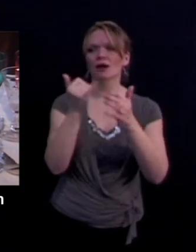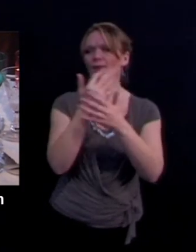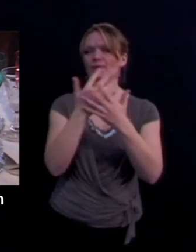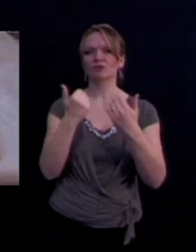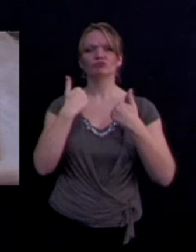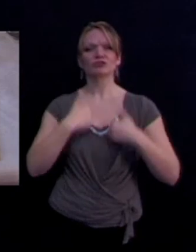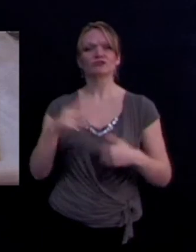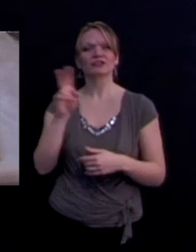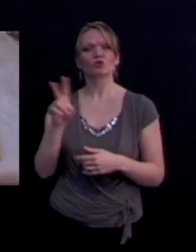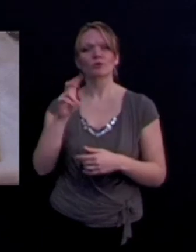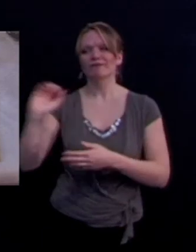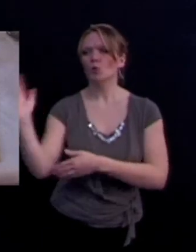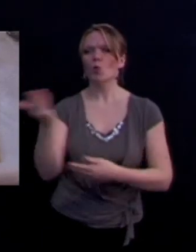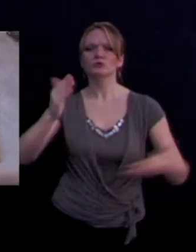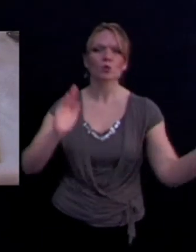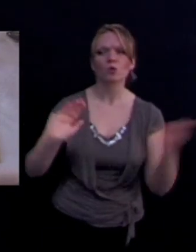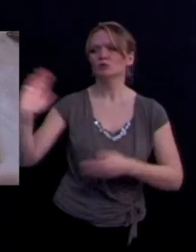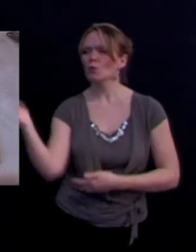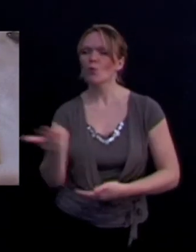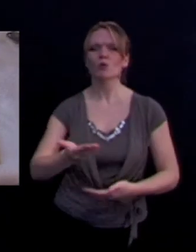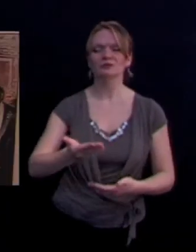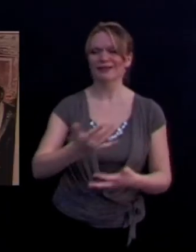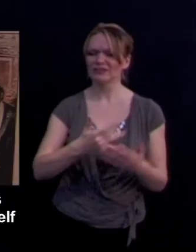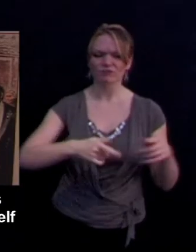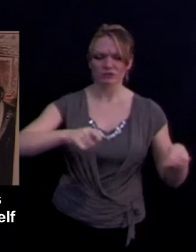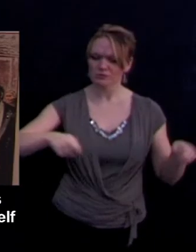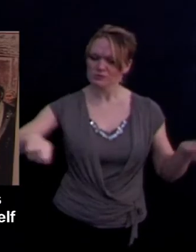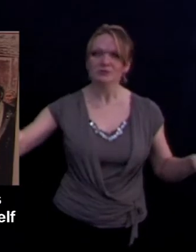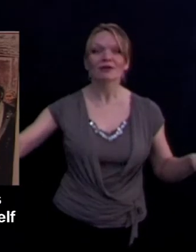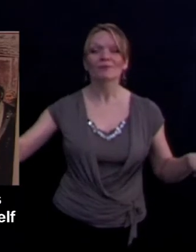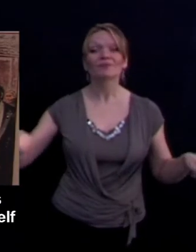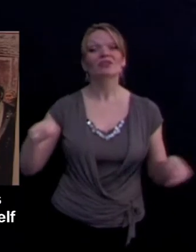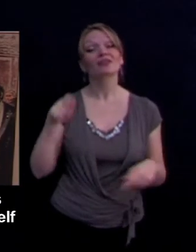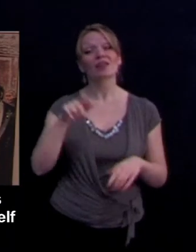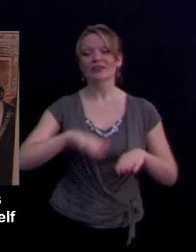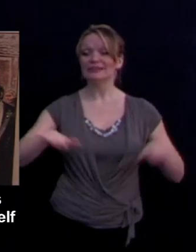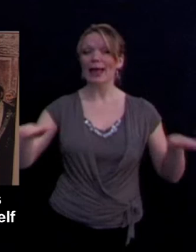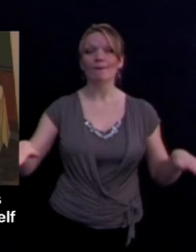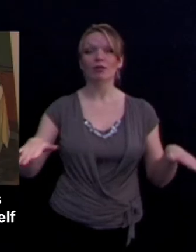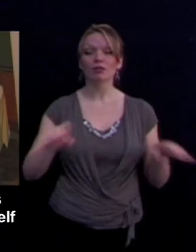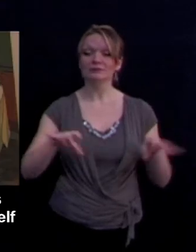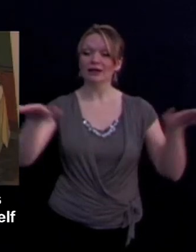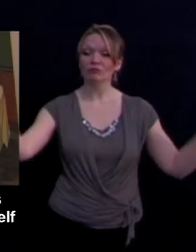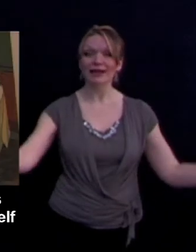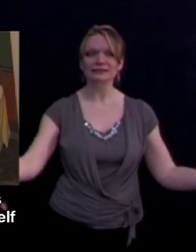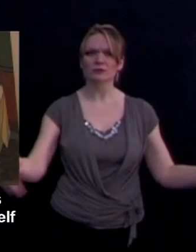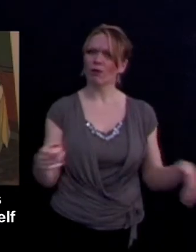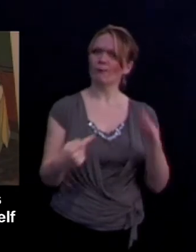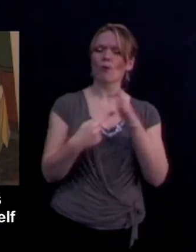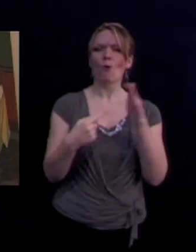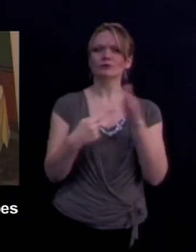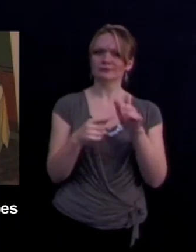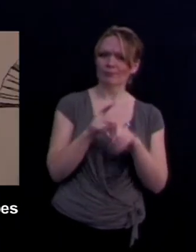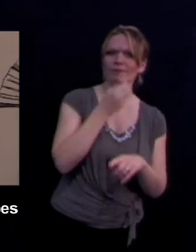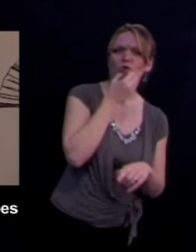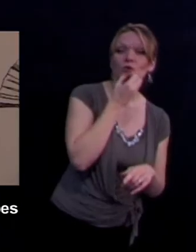different courses, each requiring different cutlery. How the table was decorated was almost as important as the food itself,